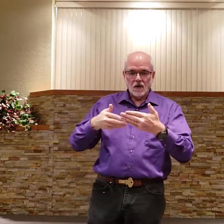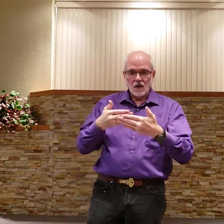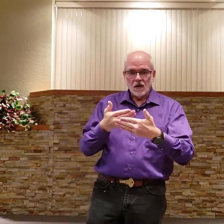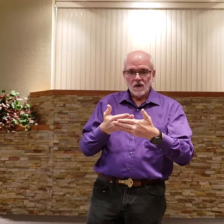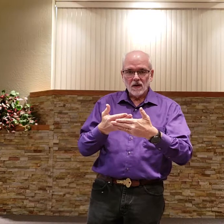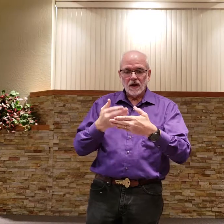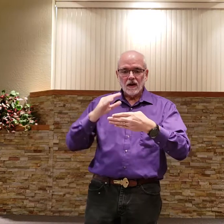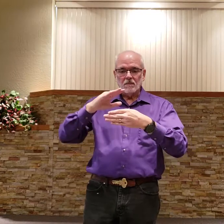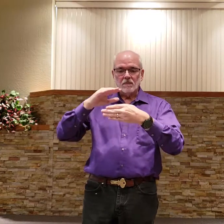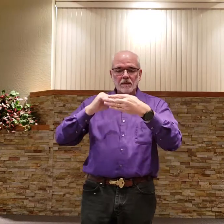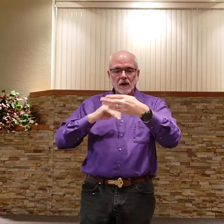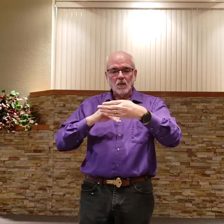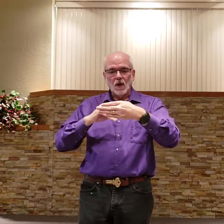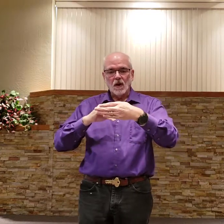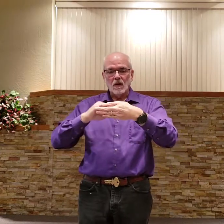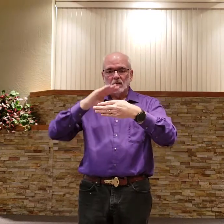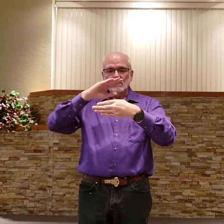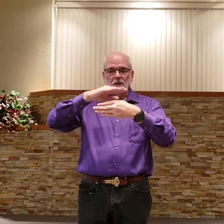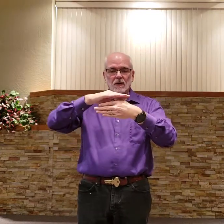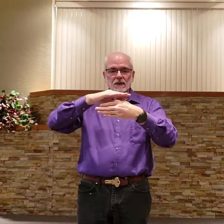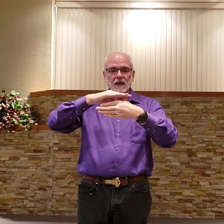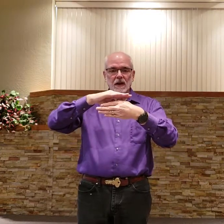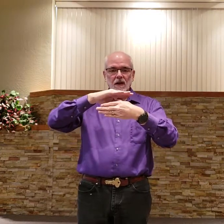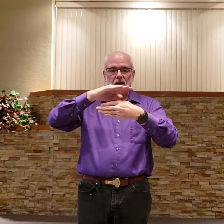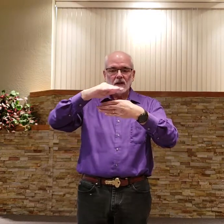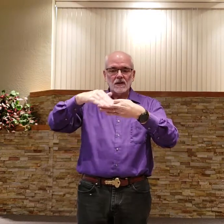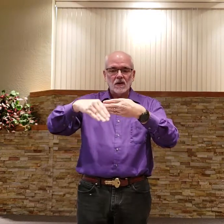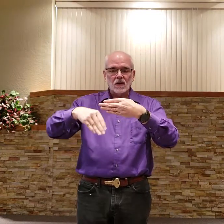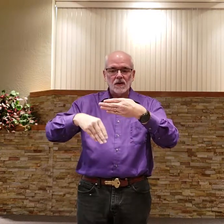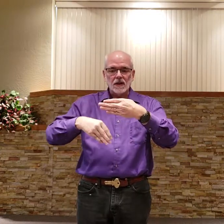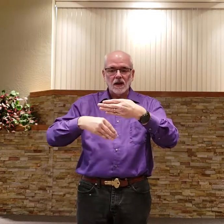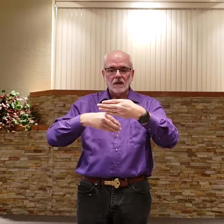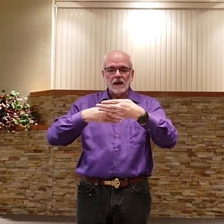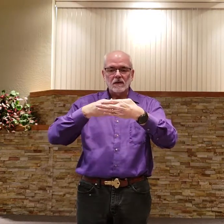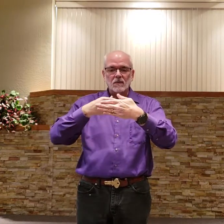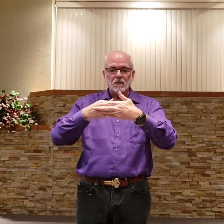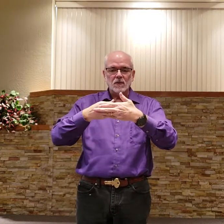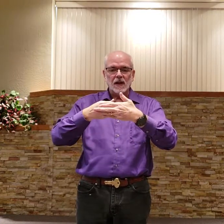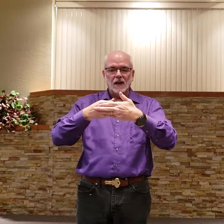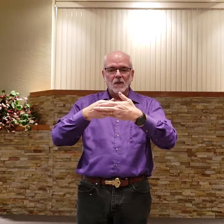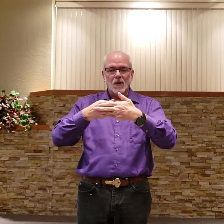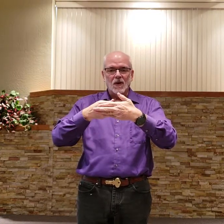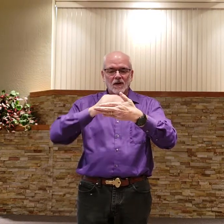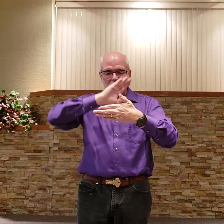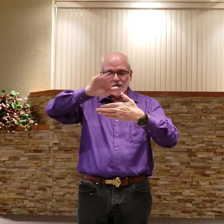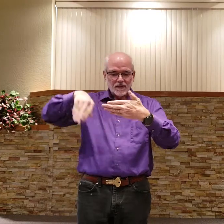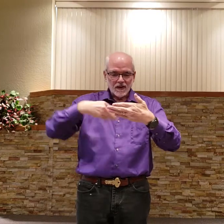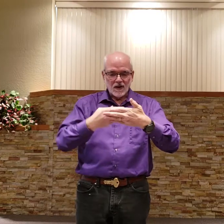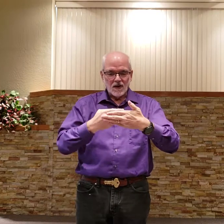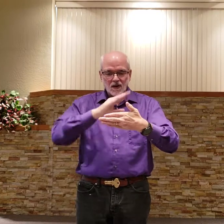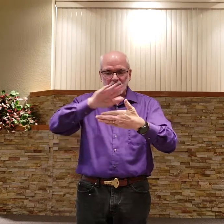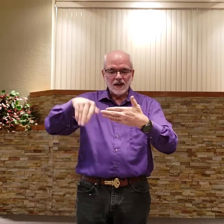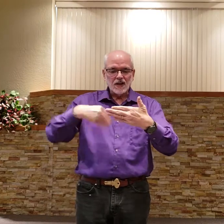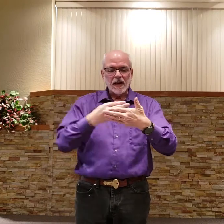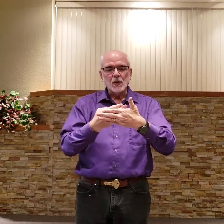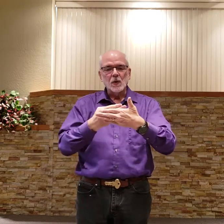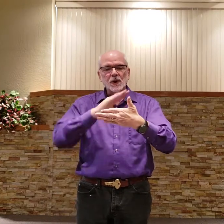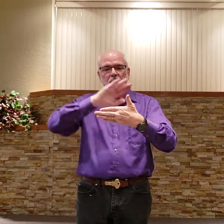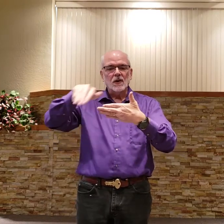all, make a wall, put a ceiling on it, circle the ceiling, make the ceiling a wall. All, can I just kind of twiddle your